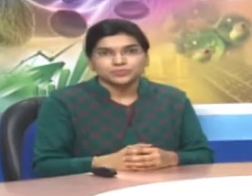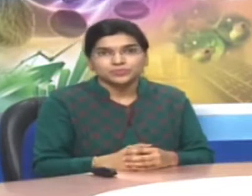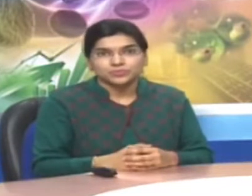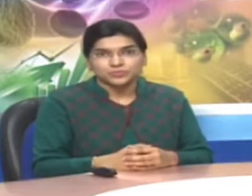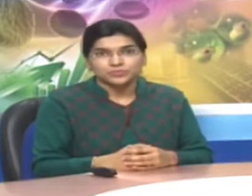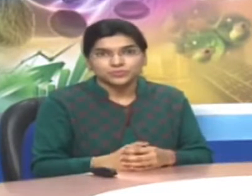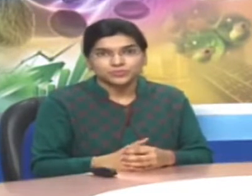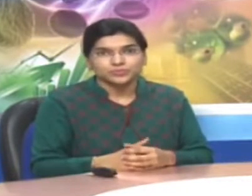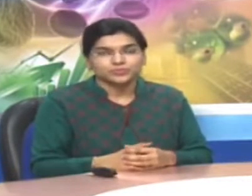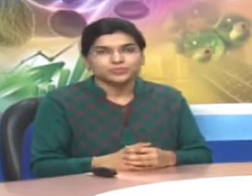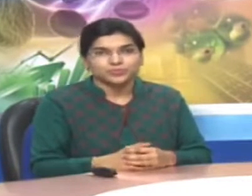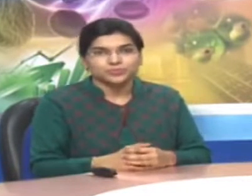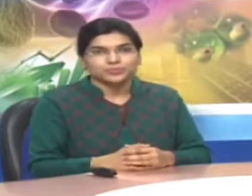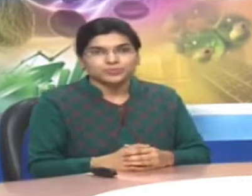you wouldn't kill me.